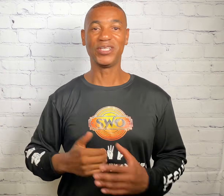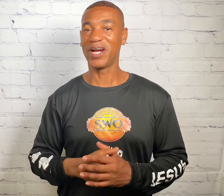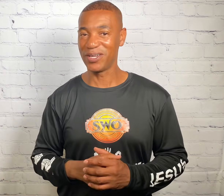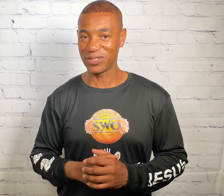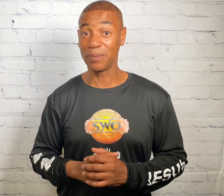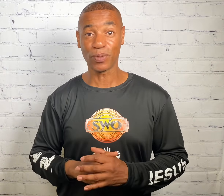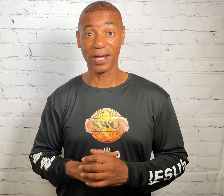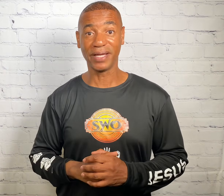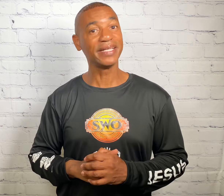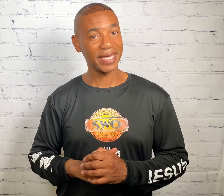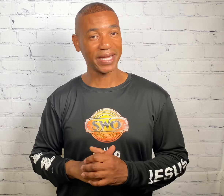these are how you sign brown and tan.